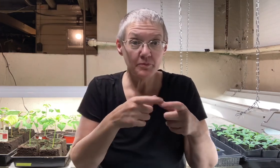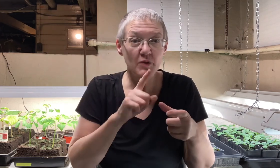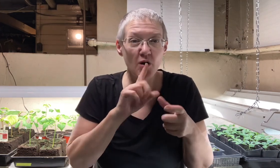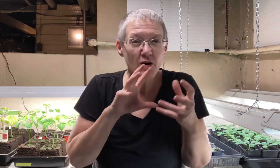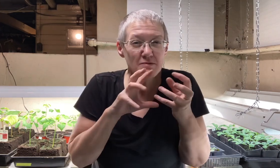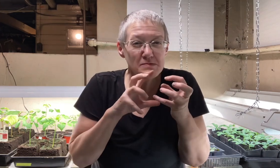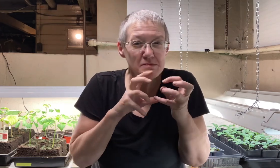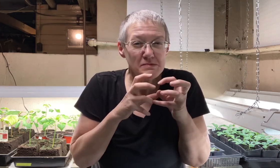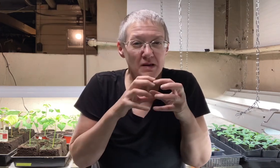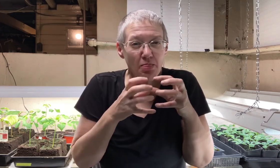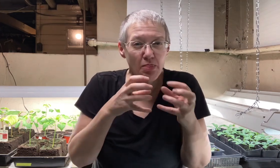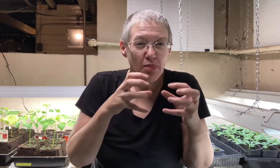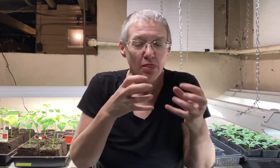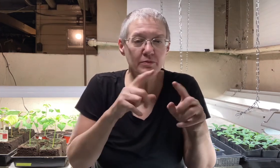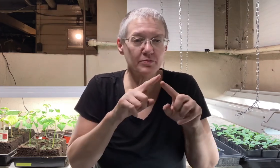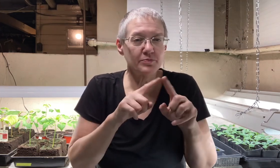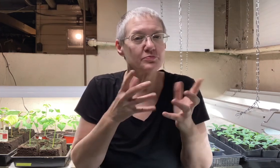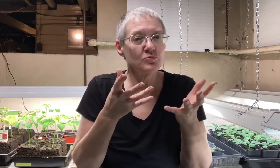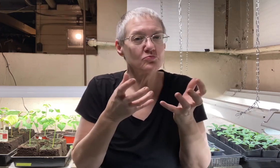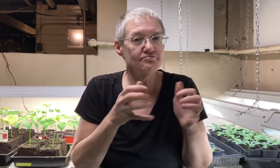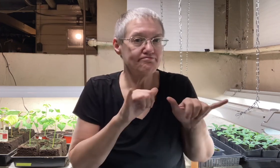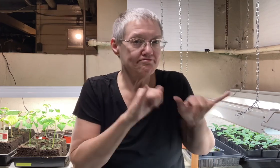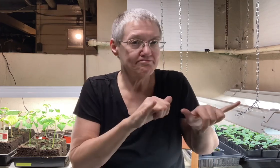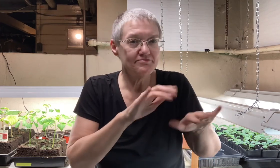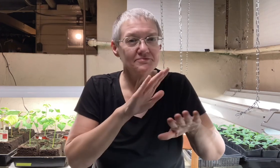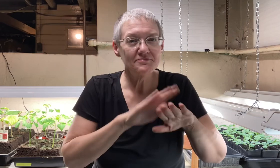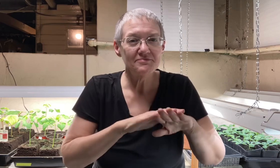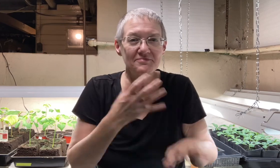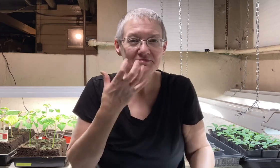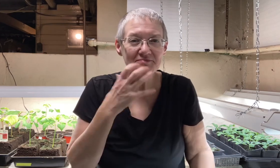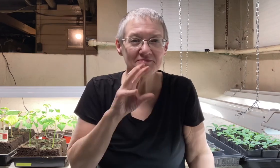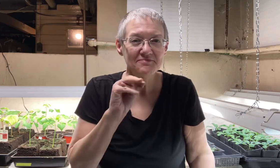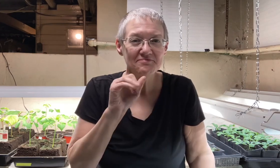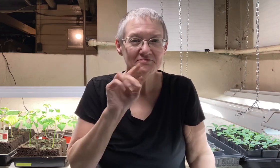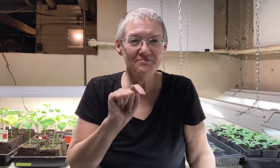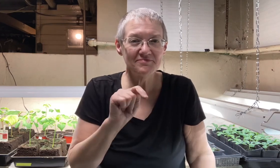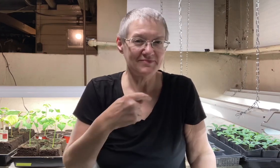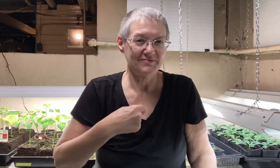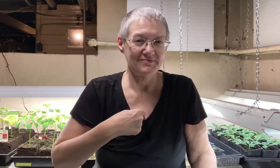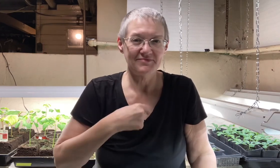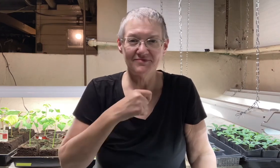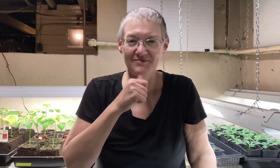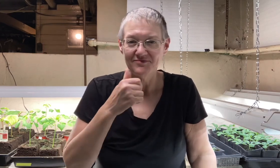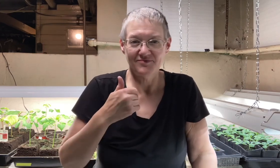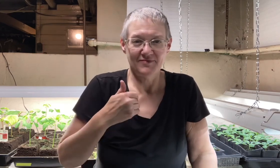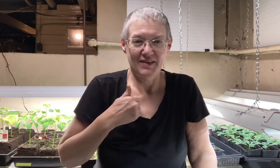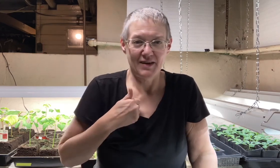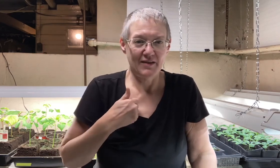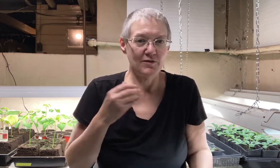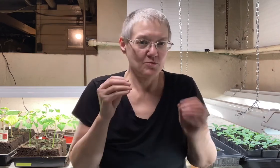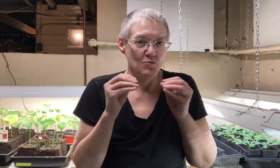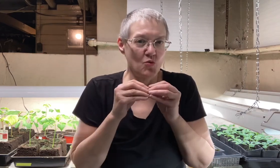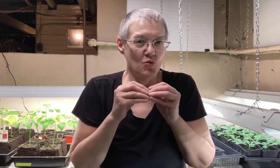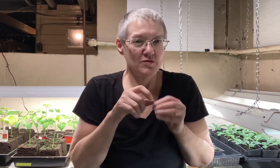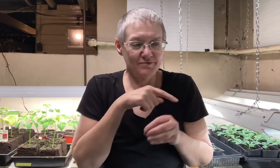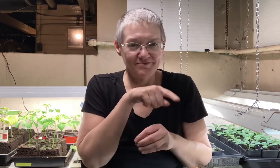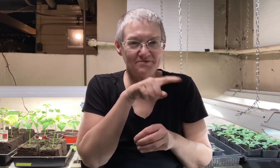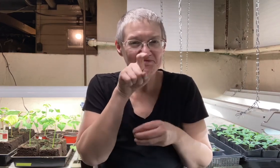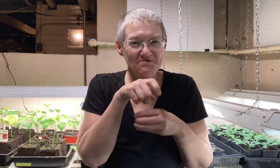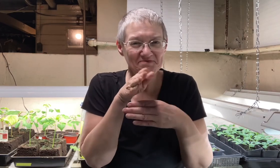heat mat. And that's one of the reasons those pots are so crowded. I want them to stay on there. And I don't have any more heat mats, so they're going to have to